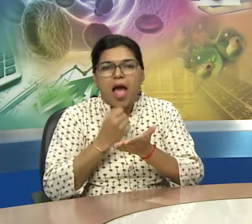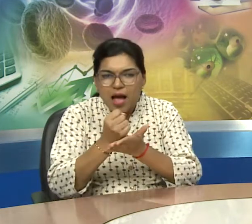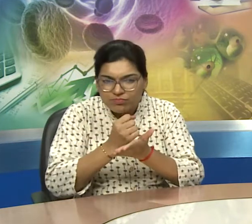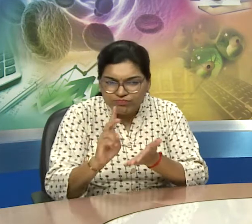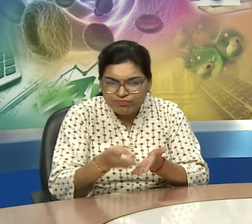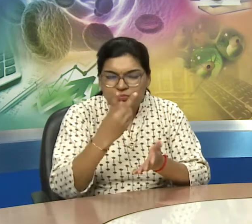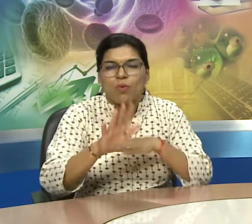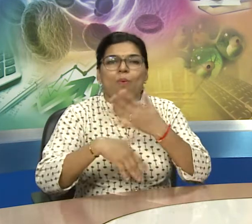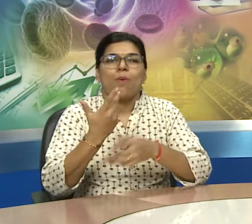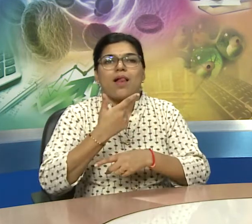can be considered as